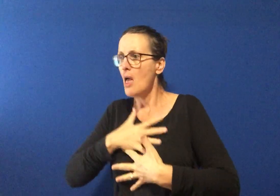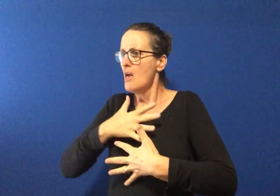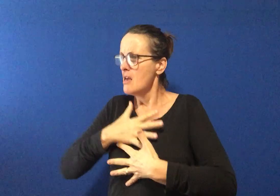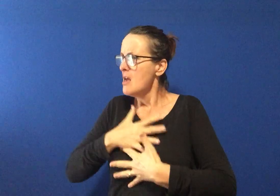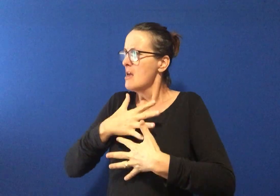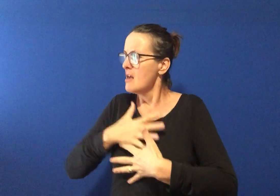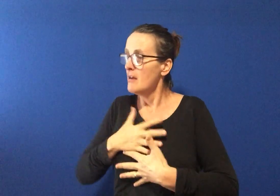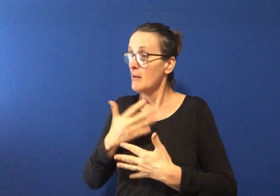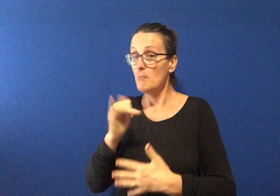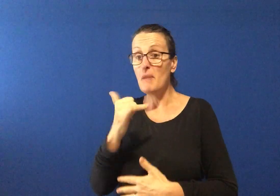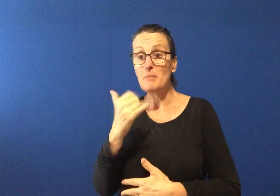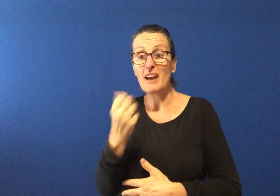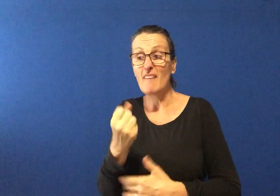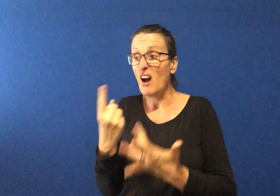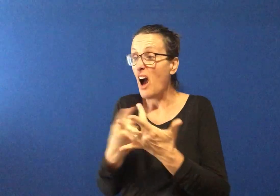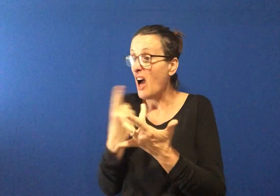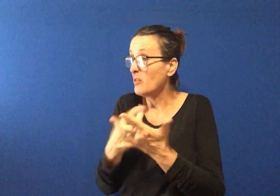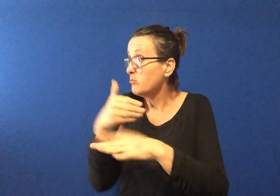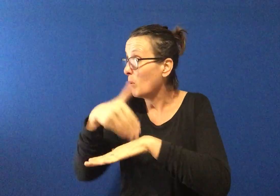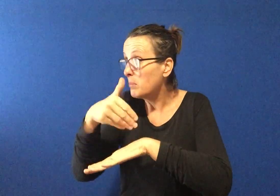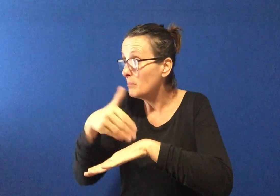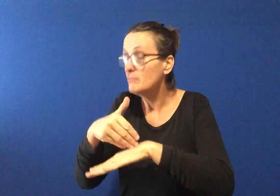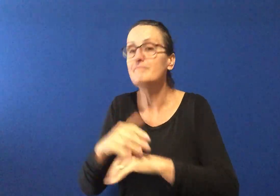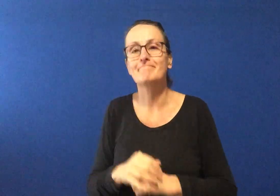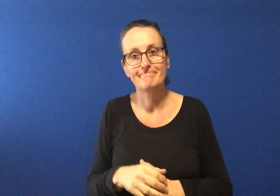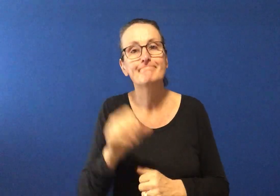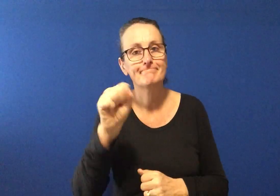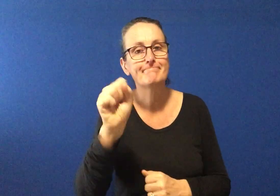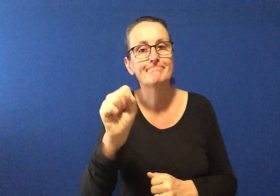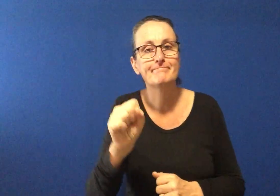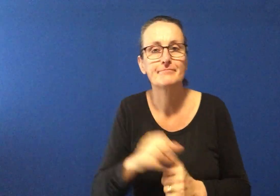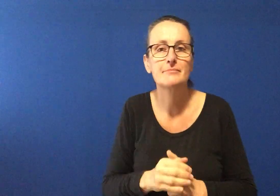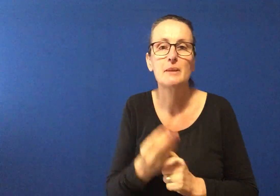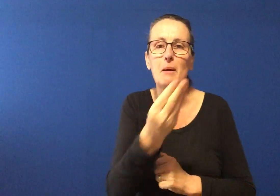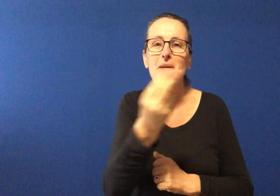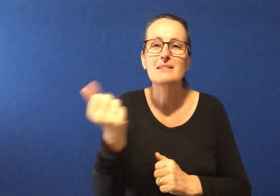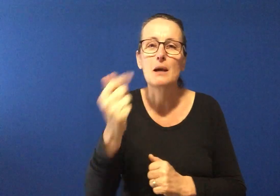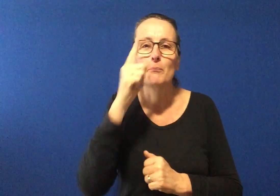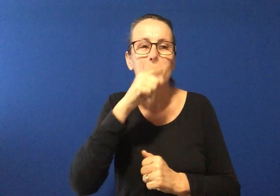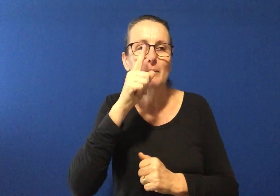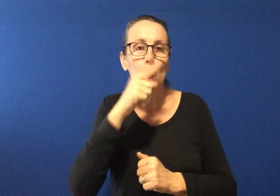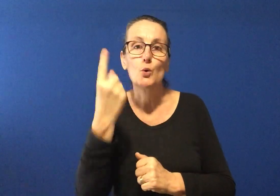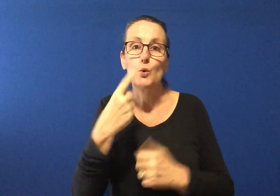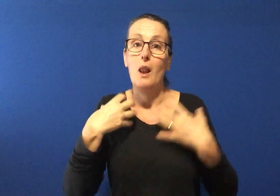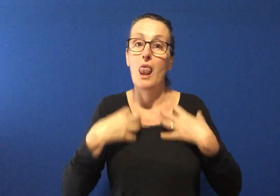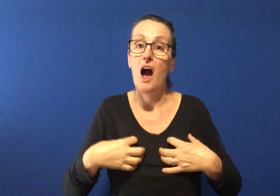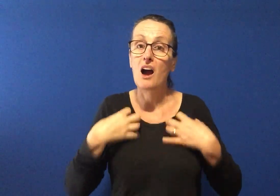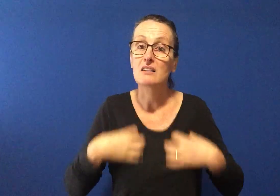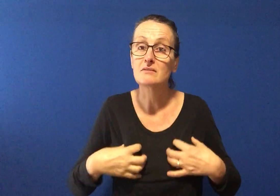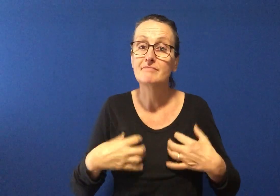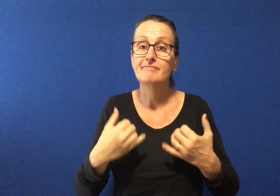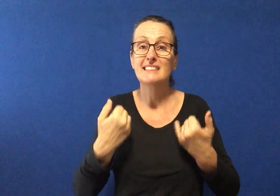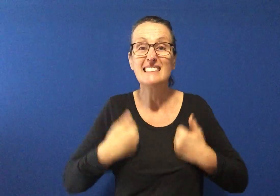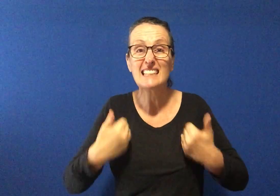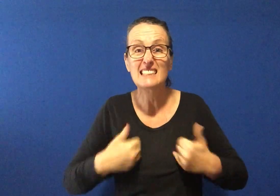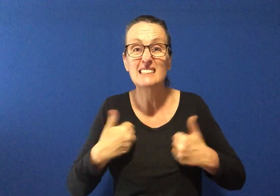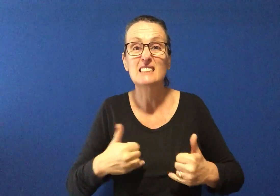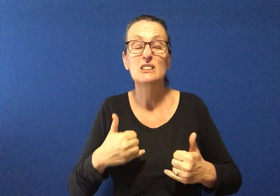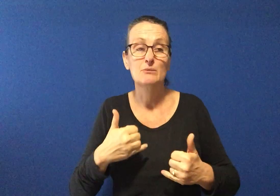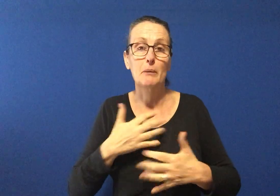things happening there as well. Yes, he goes on to say patients with severe respiratory problems can have normal oxygen levels, and the sensation of